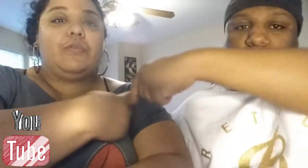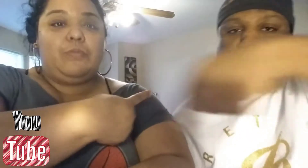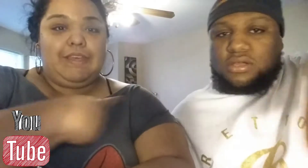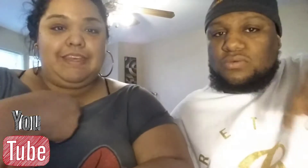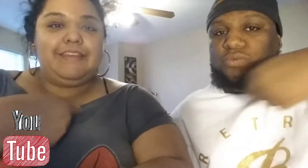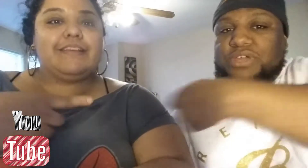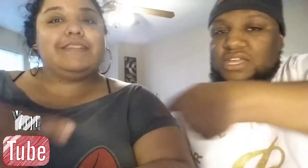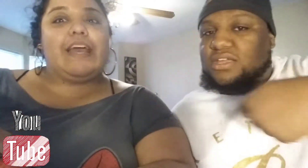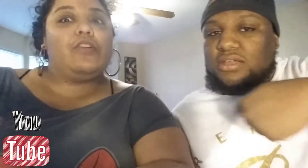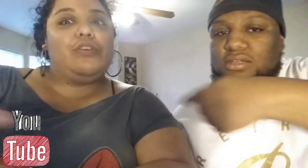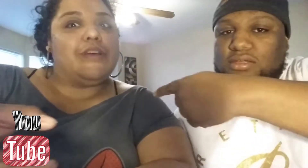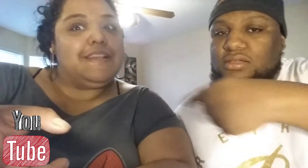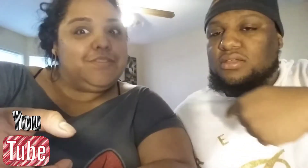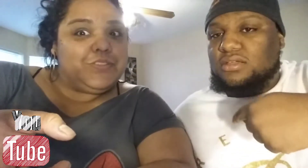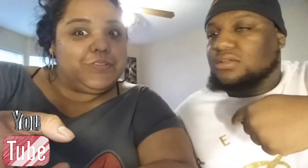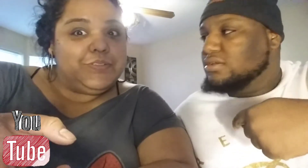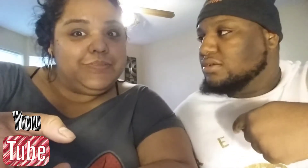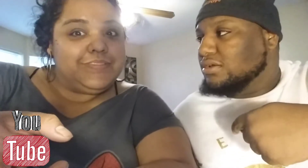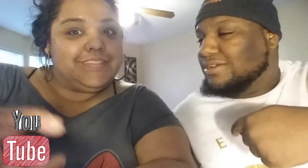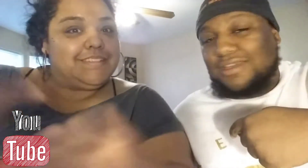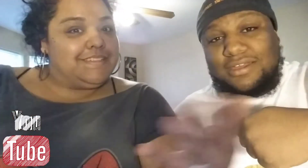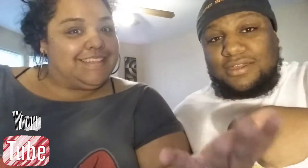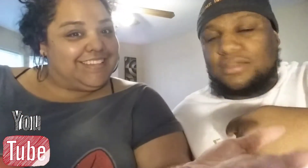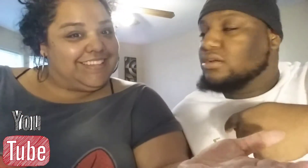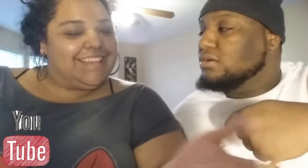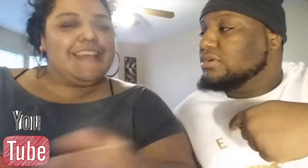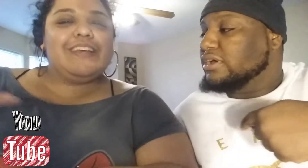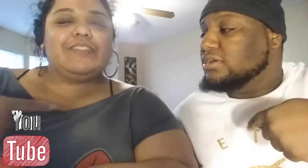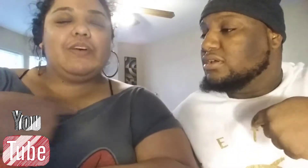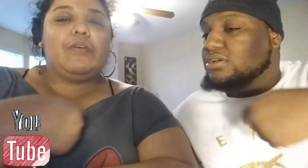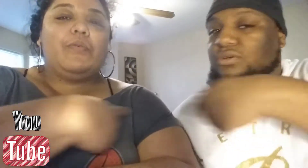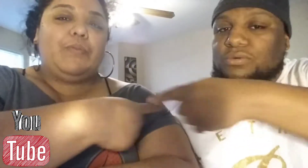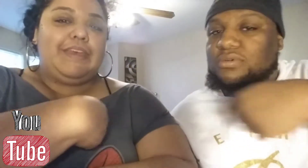we. We. I know you guys do too. Hey. Okay. So we.